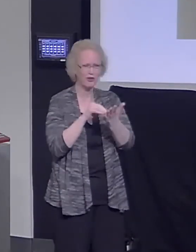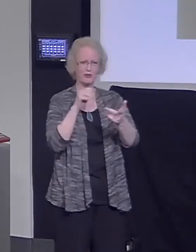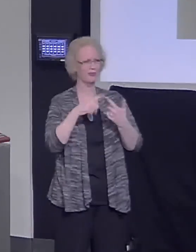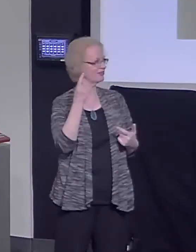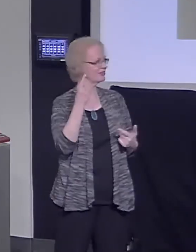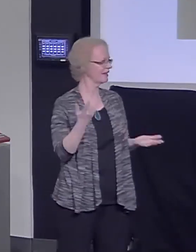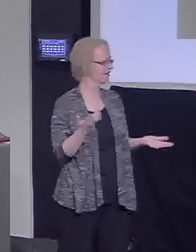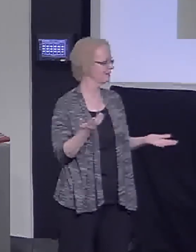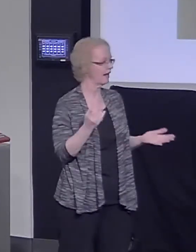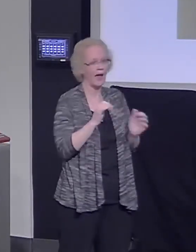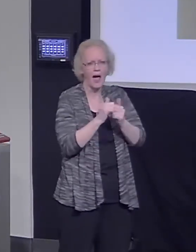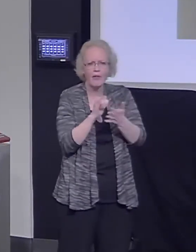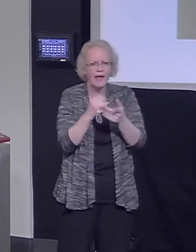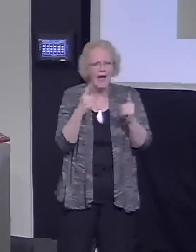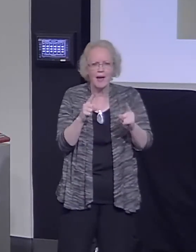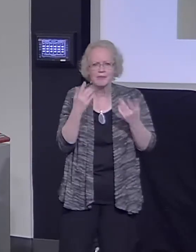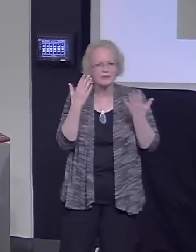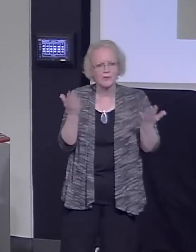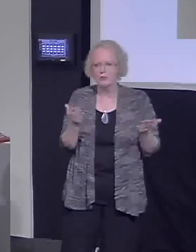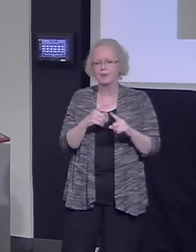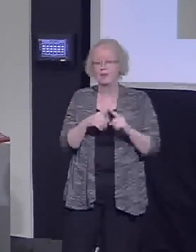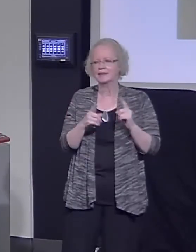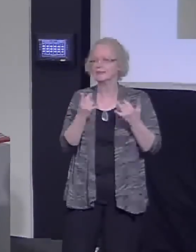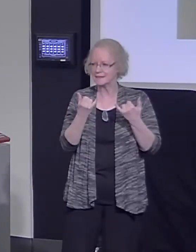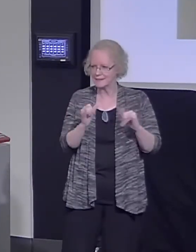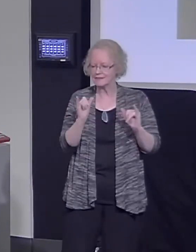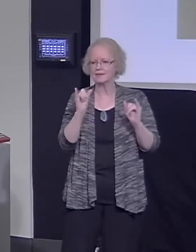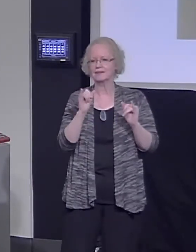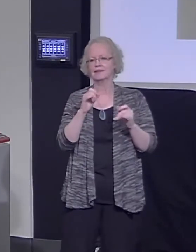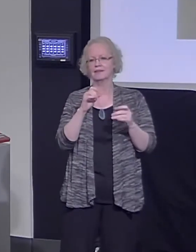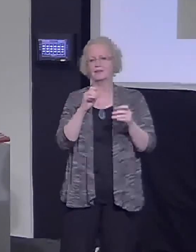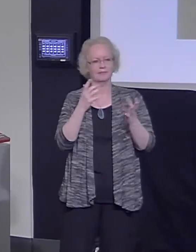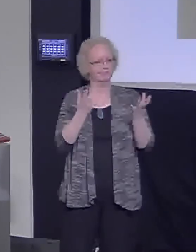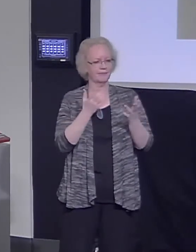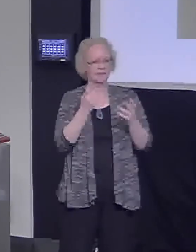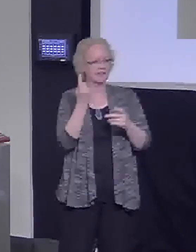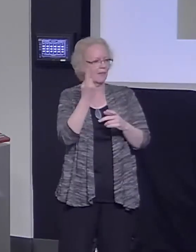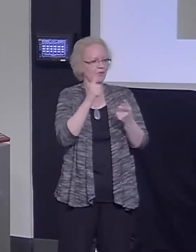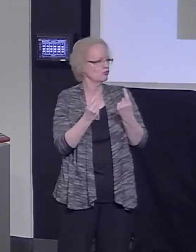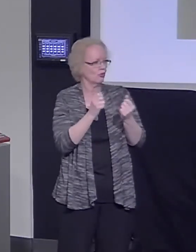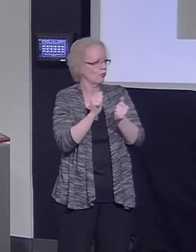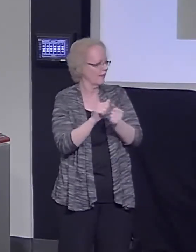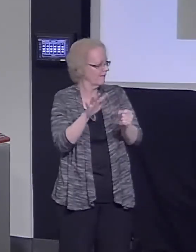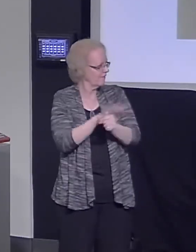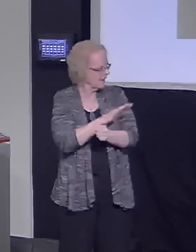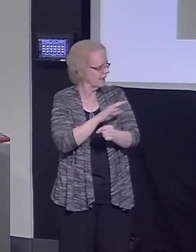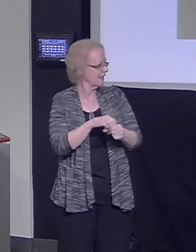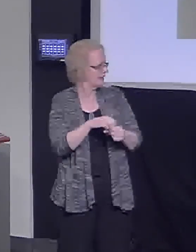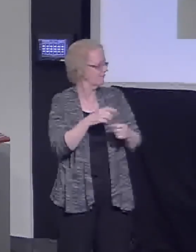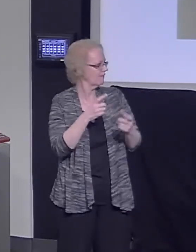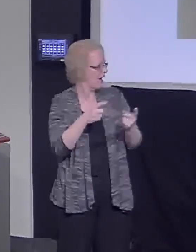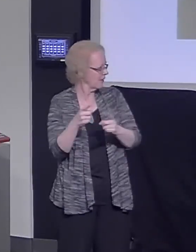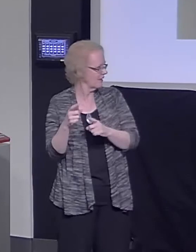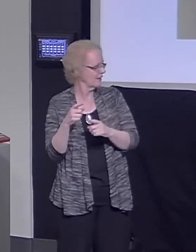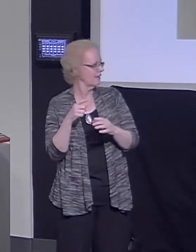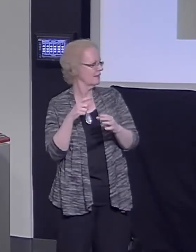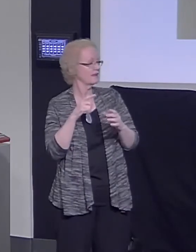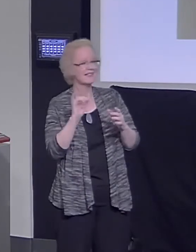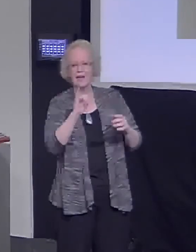fully understand, but it is kind of in the realm of filling in phenomena, where even in the visual domain as well, we can kind